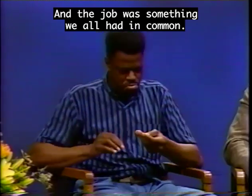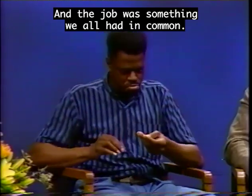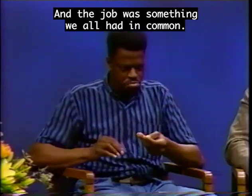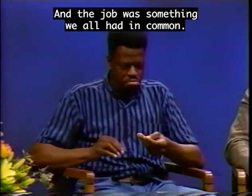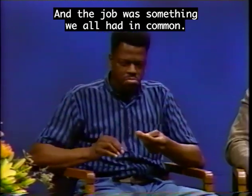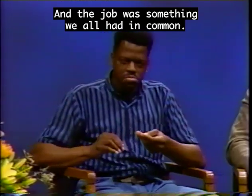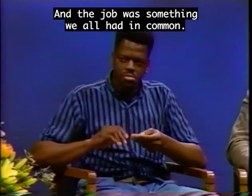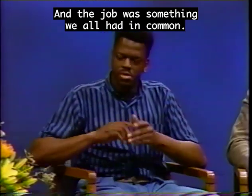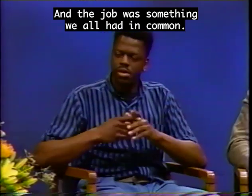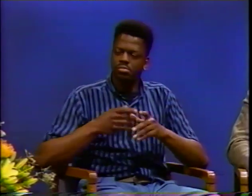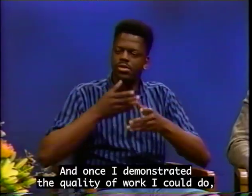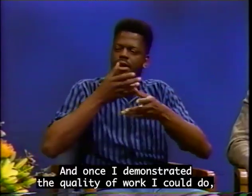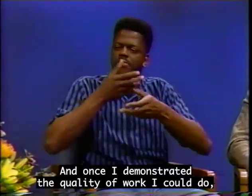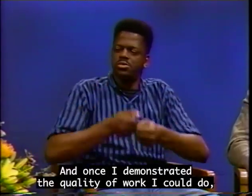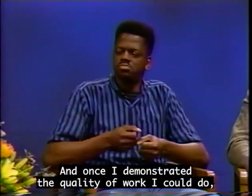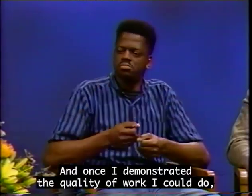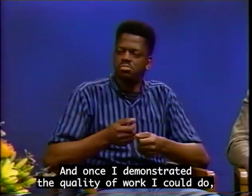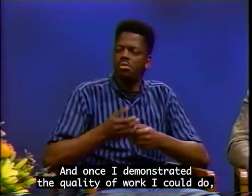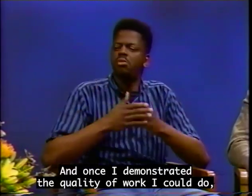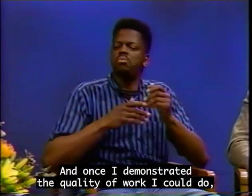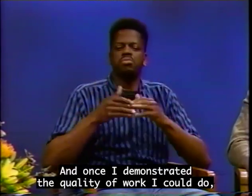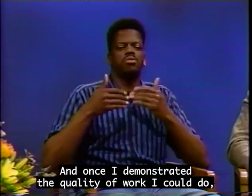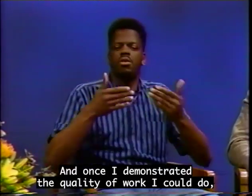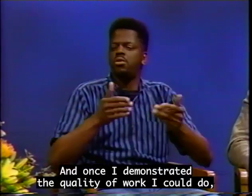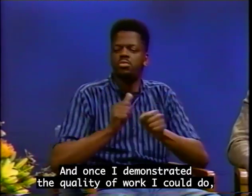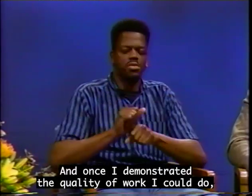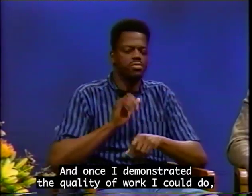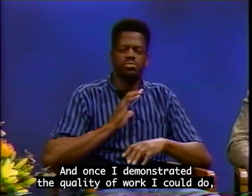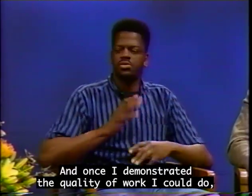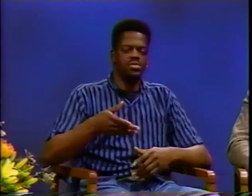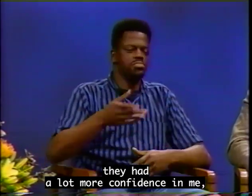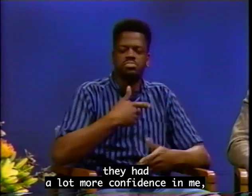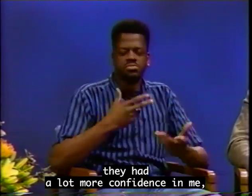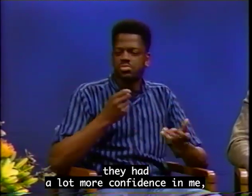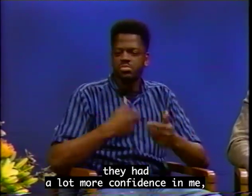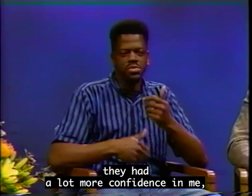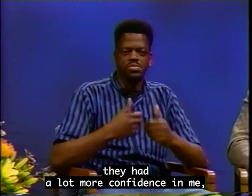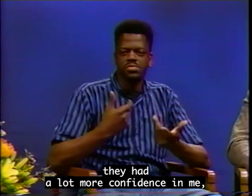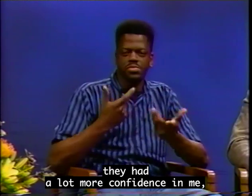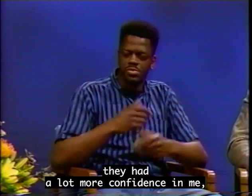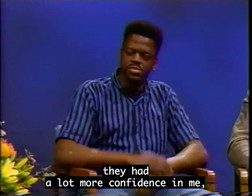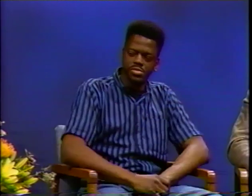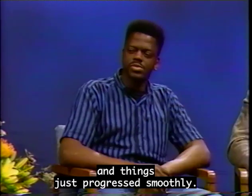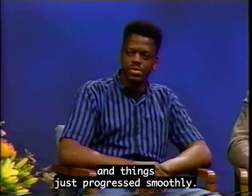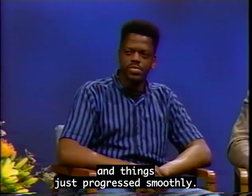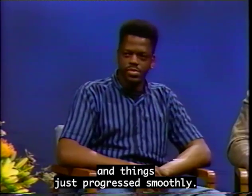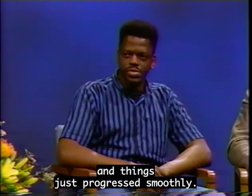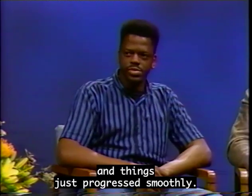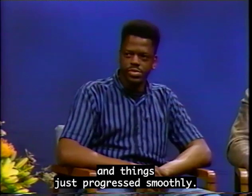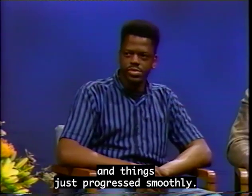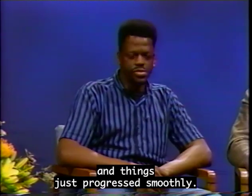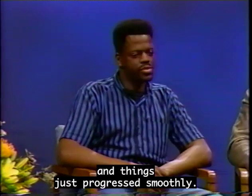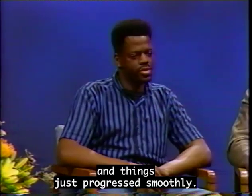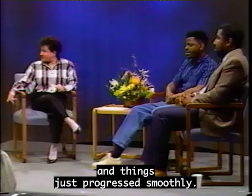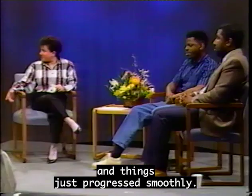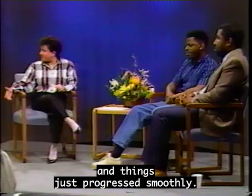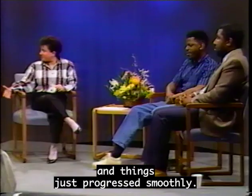had in common. And once I demonstrated the quality of work I could do, they had a lot more confidence in me and things just progressed smoothly.